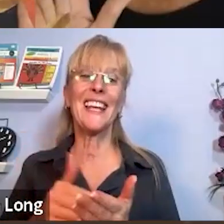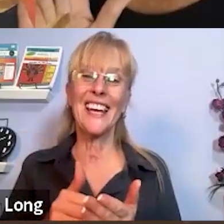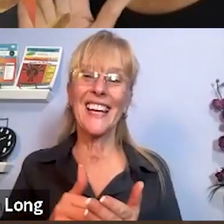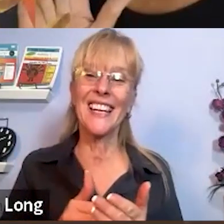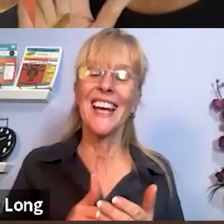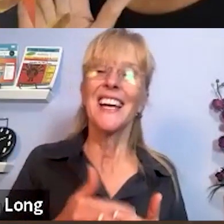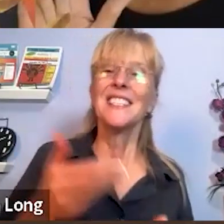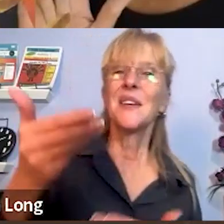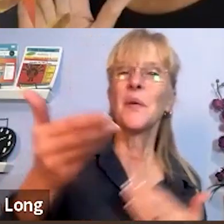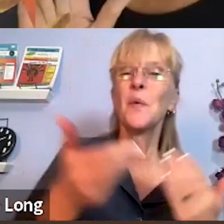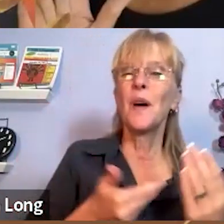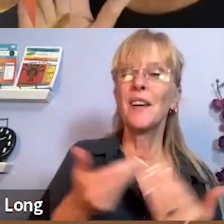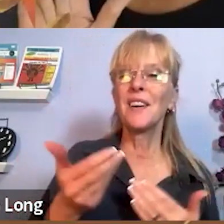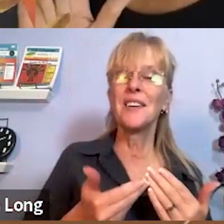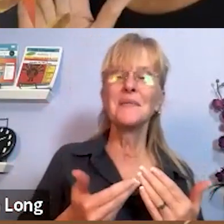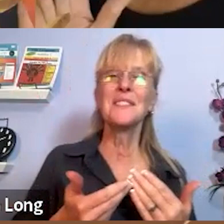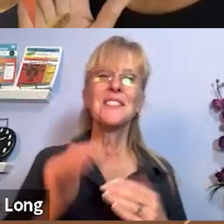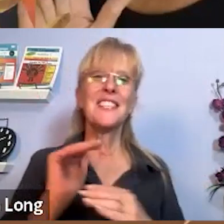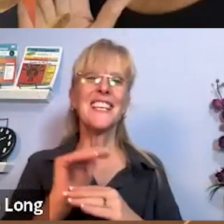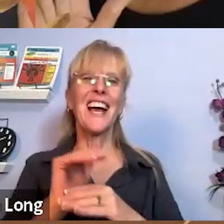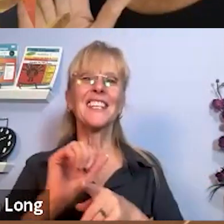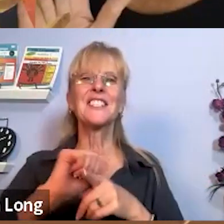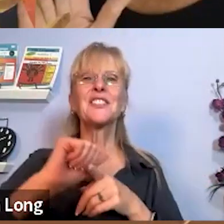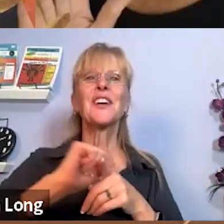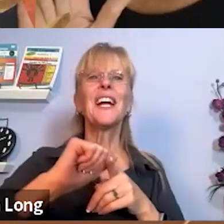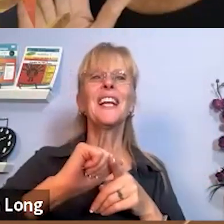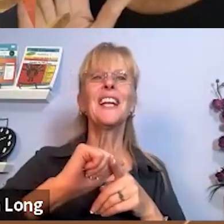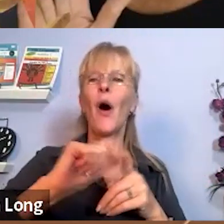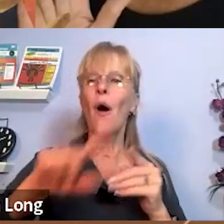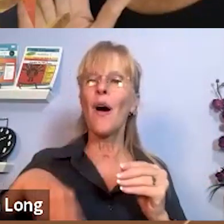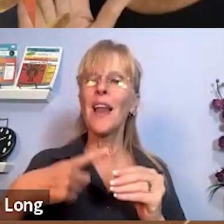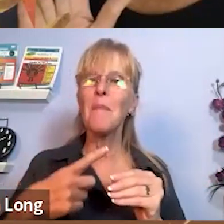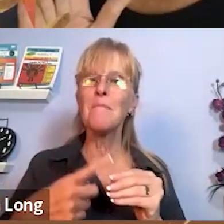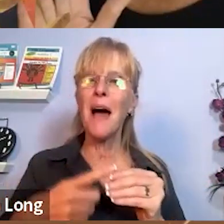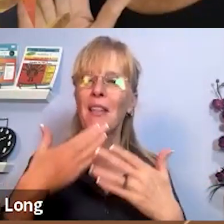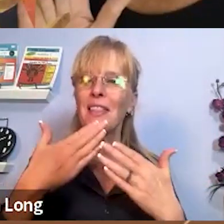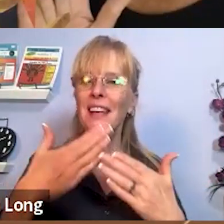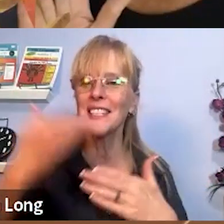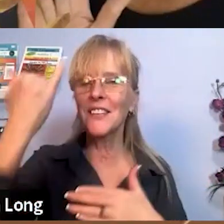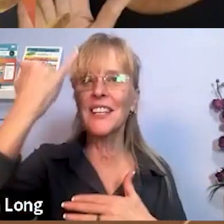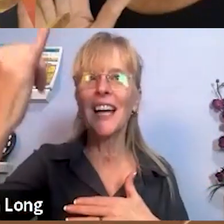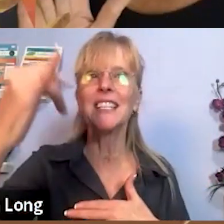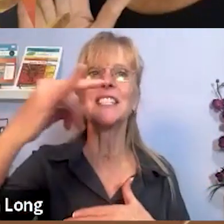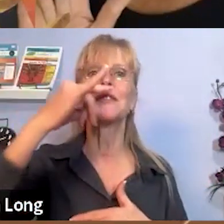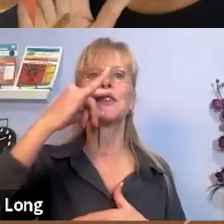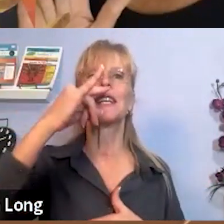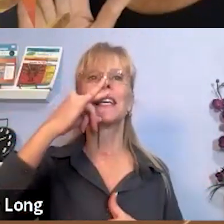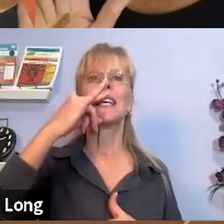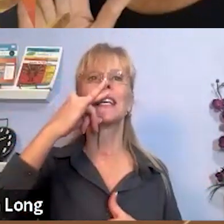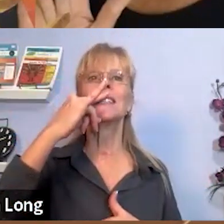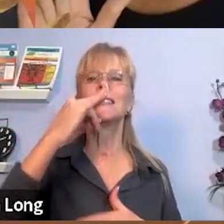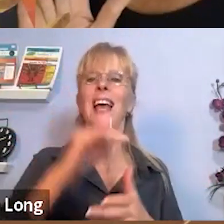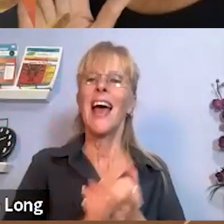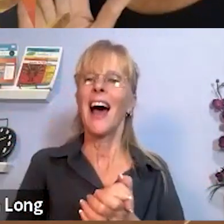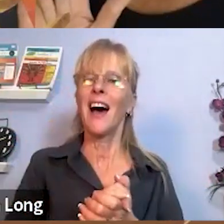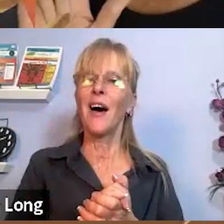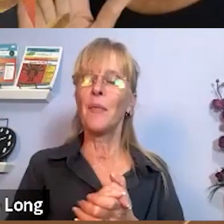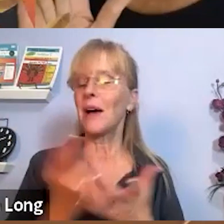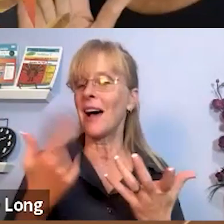start again. So welcome to tonight's all about Thanksgiving ideas for